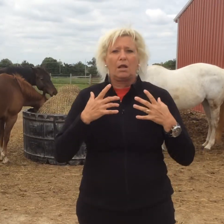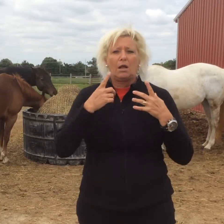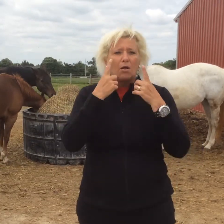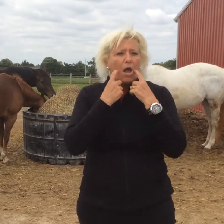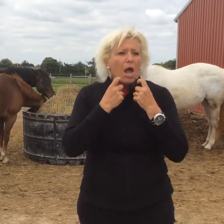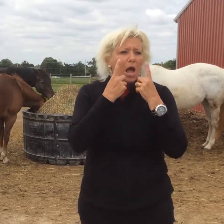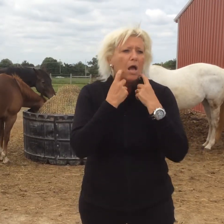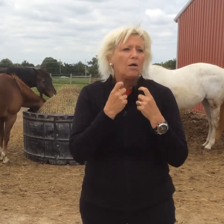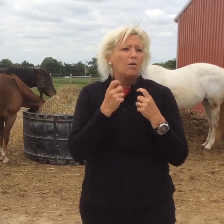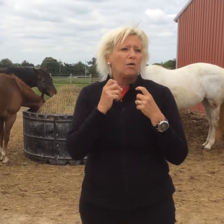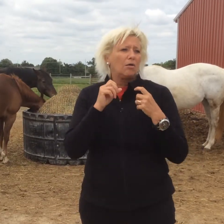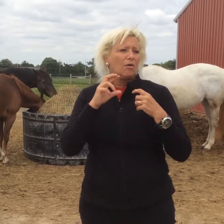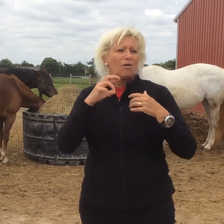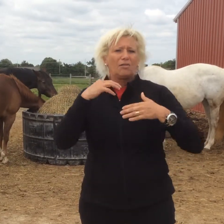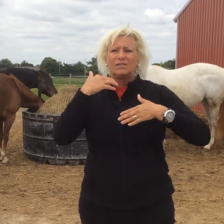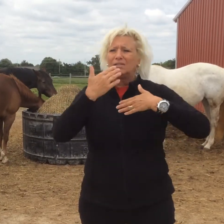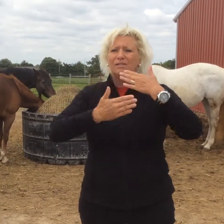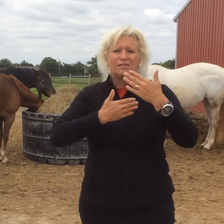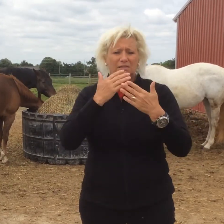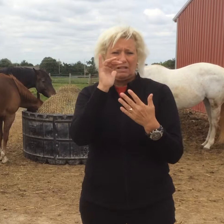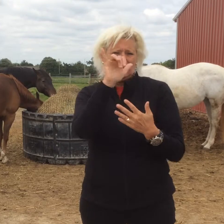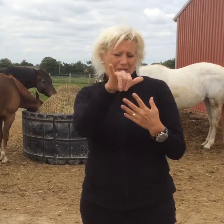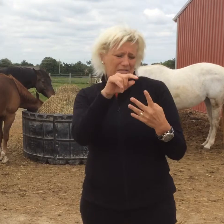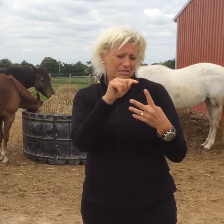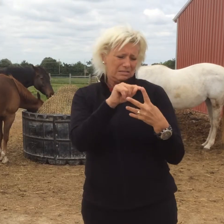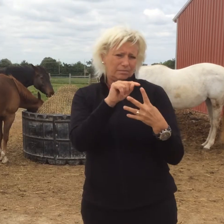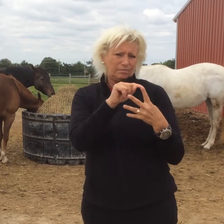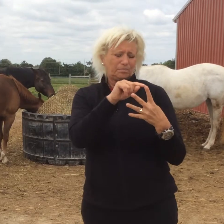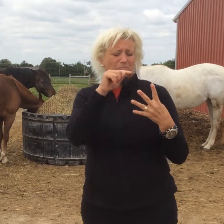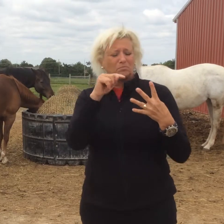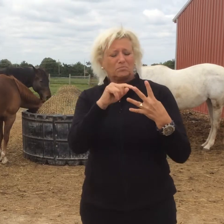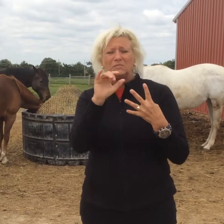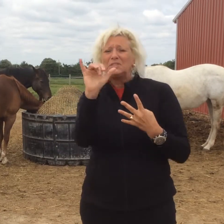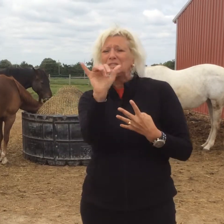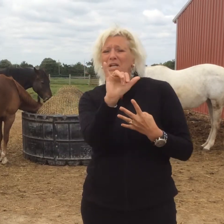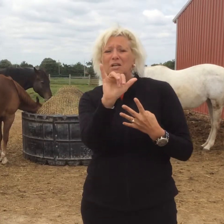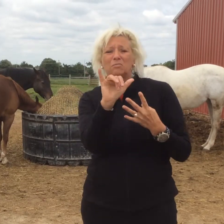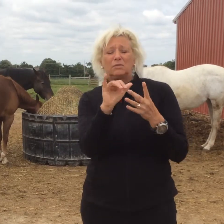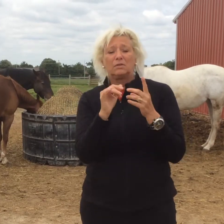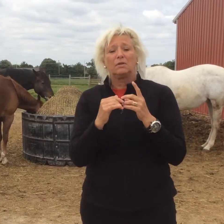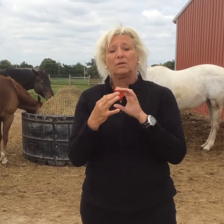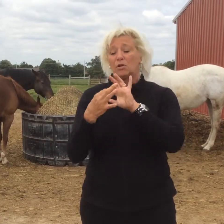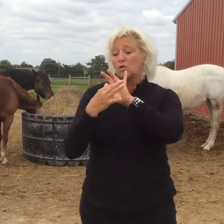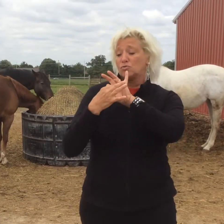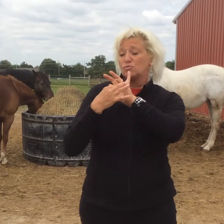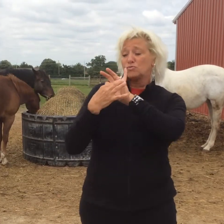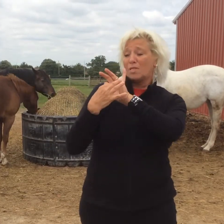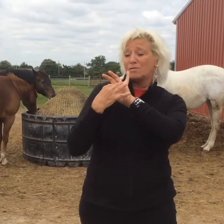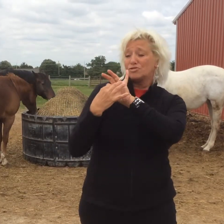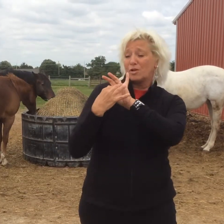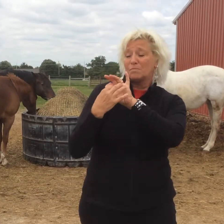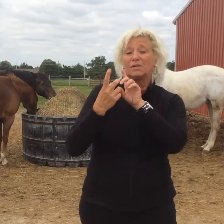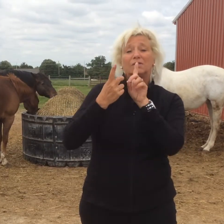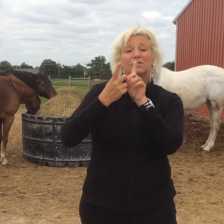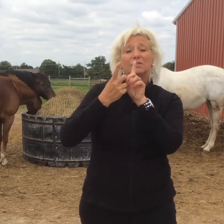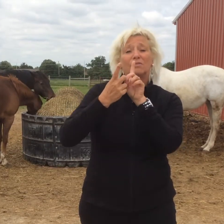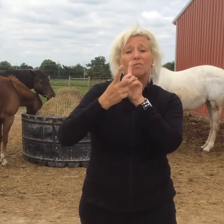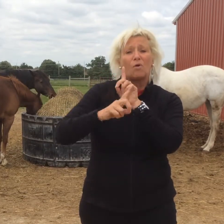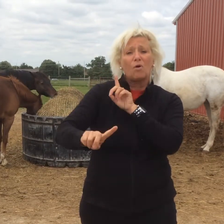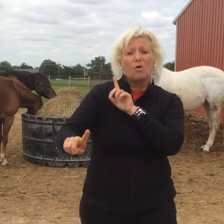But it can be difficult for people at times. Also, maybe there's a